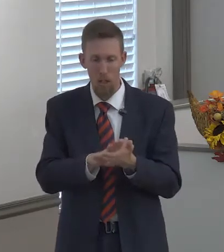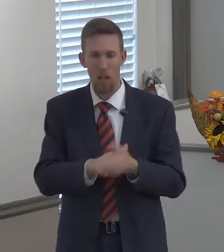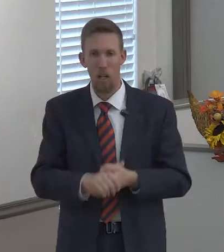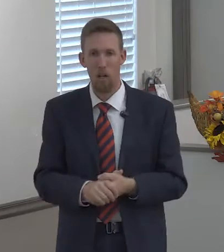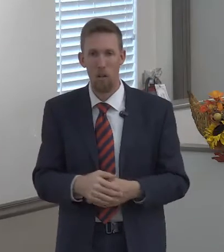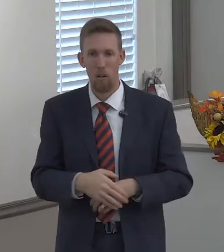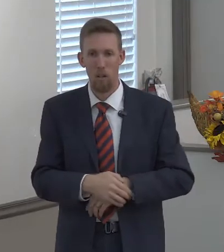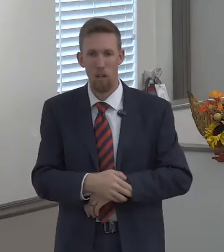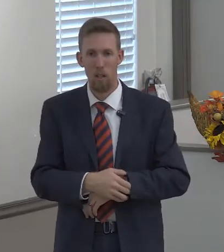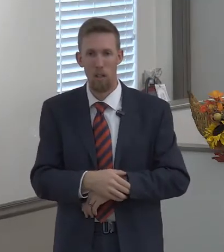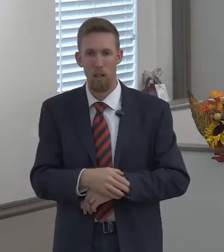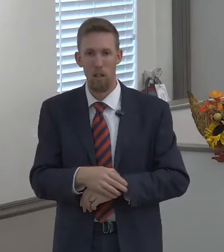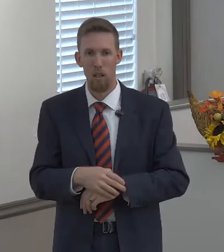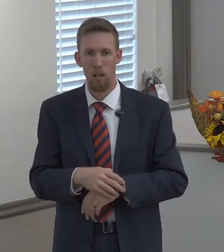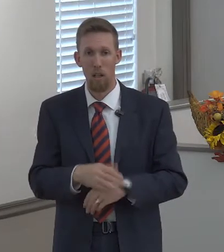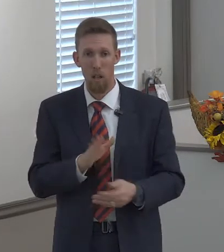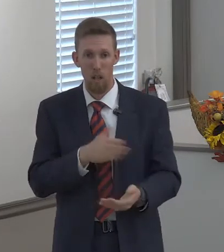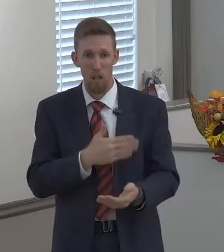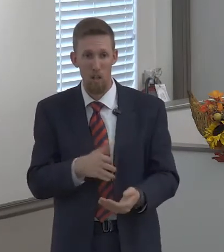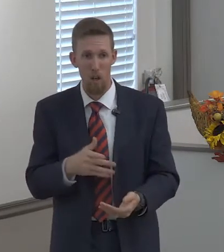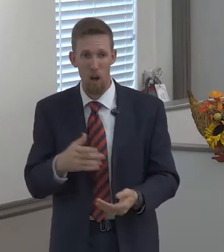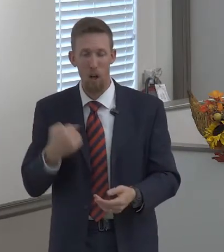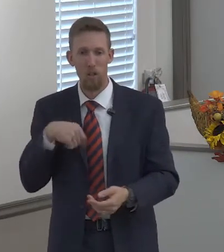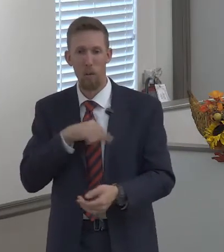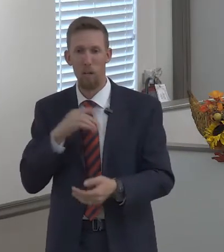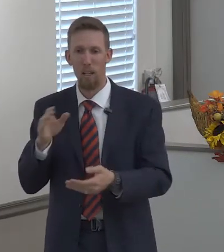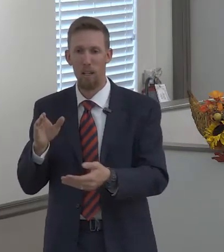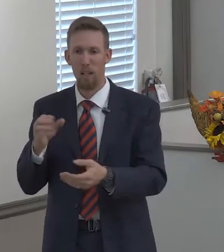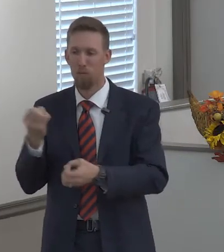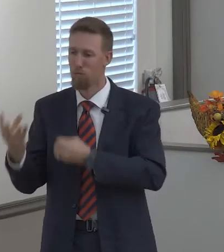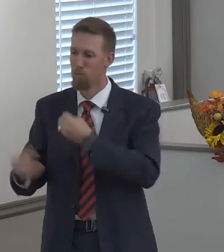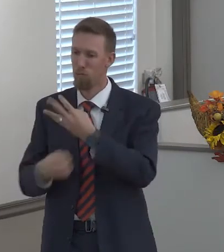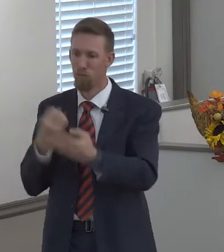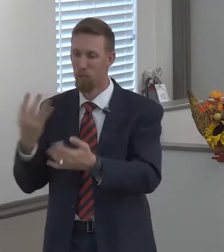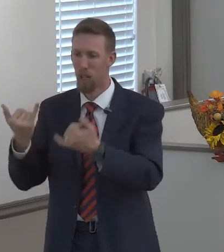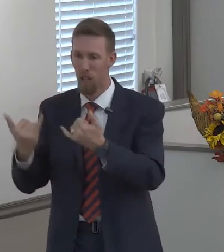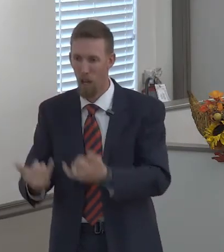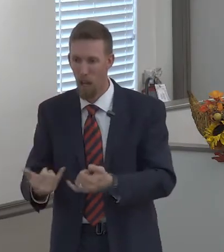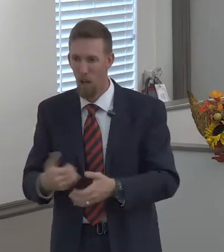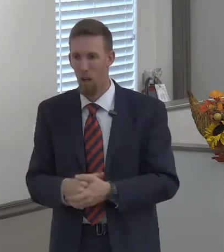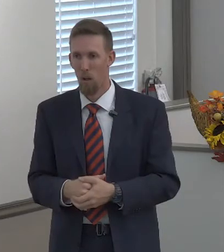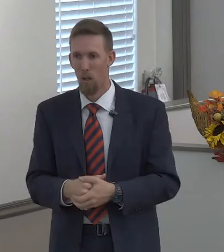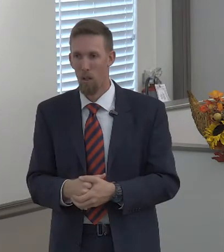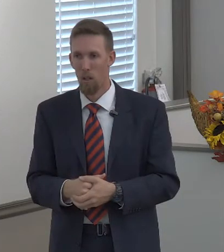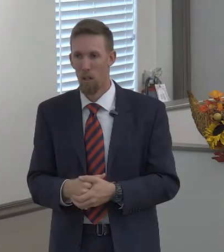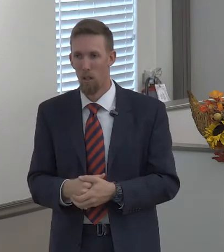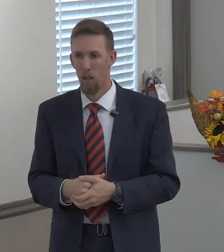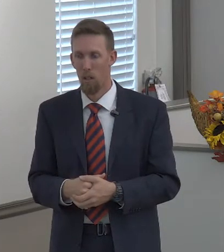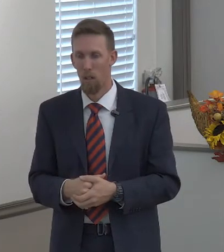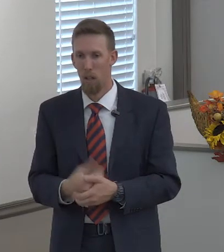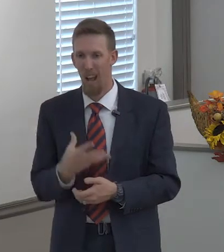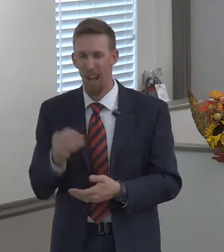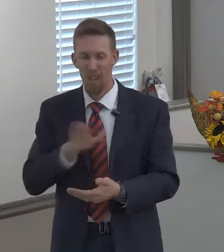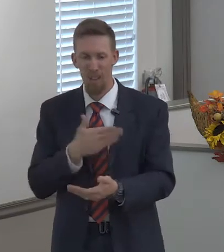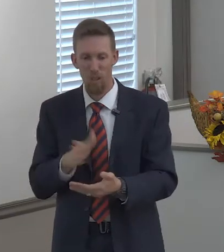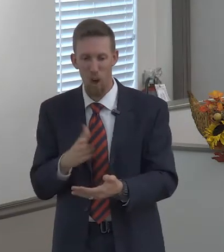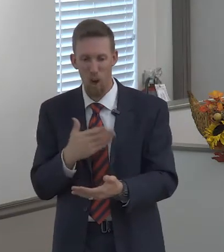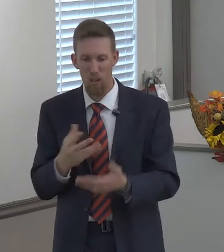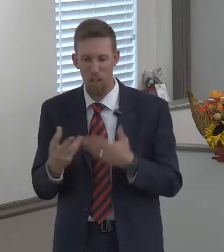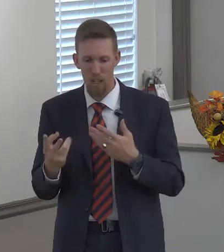because and this is where, you know, for those of you that are fairly new, when I was